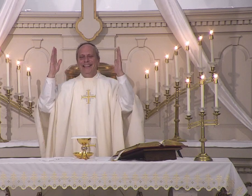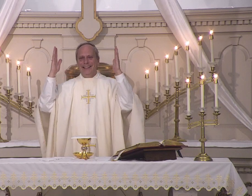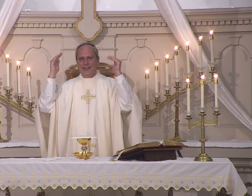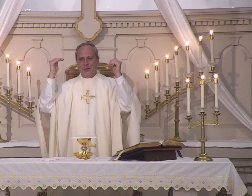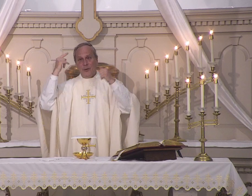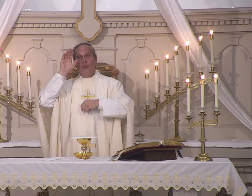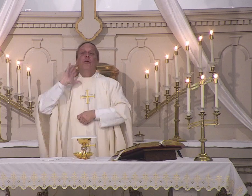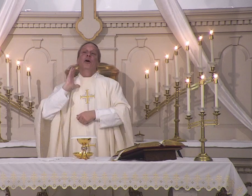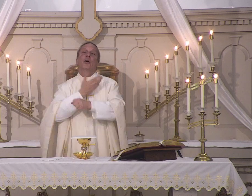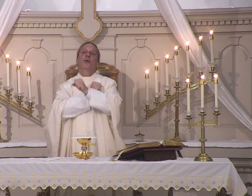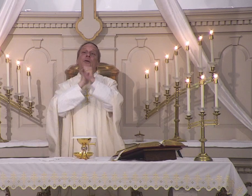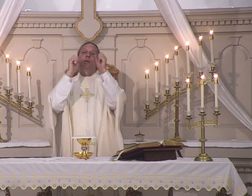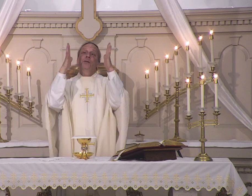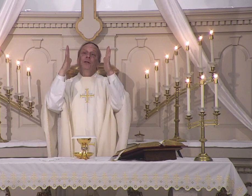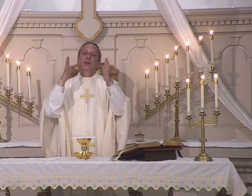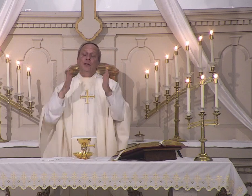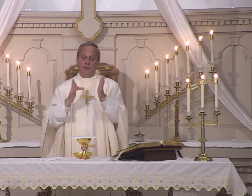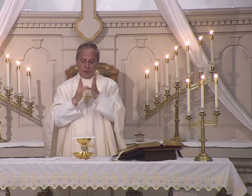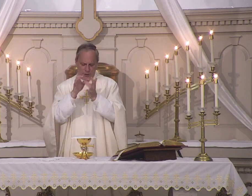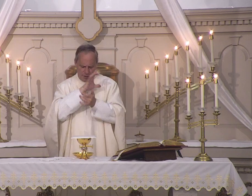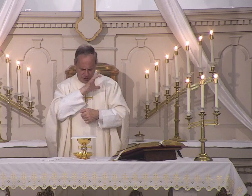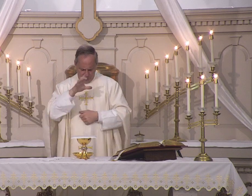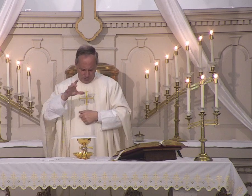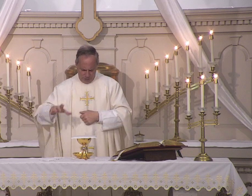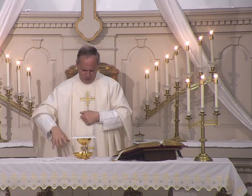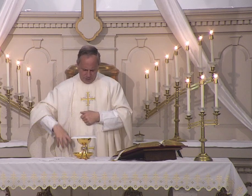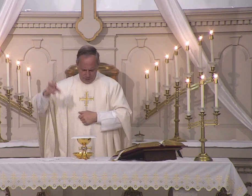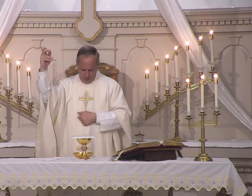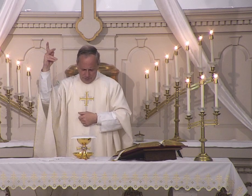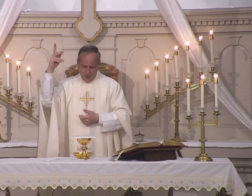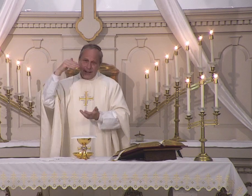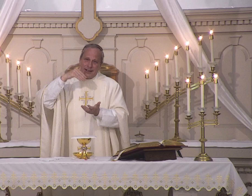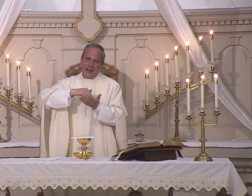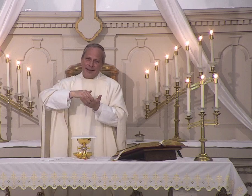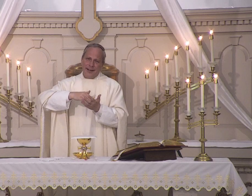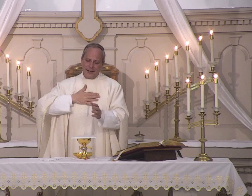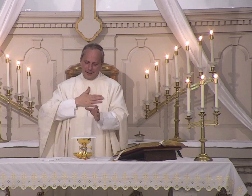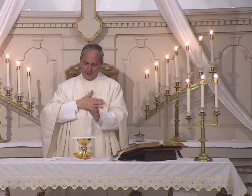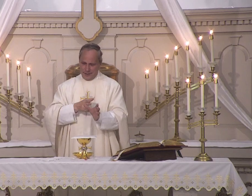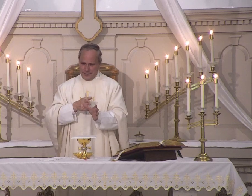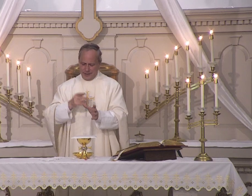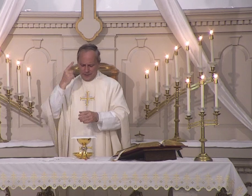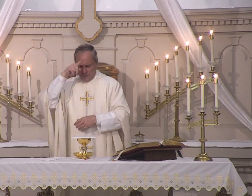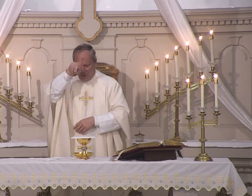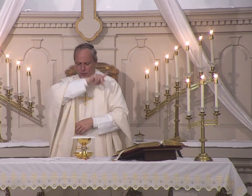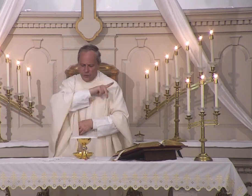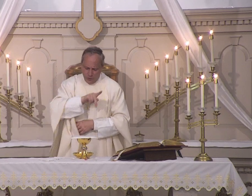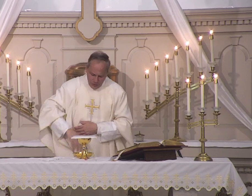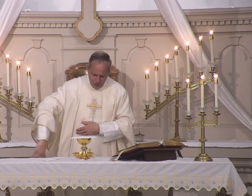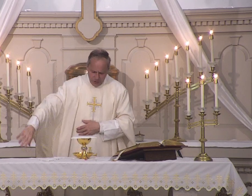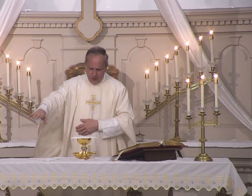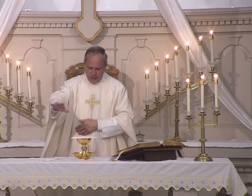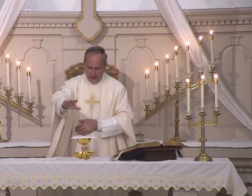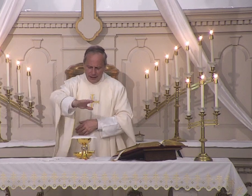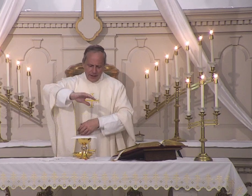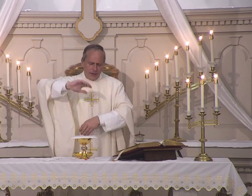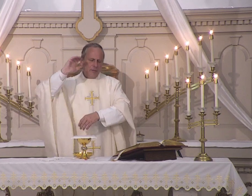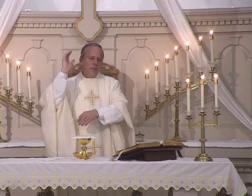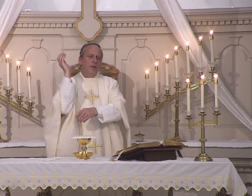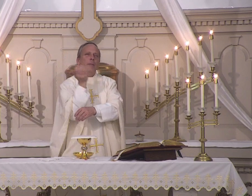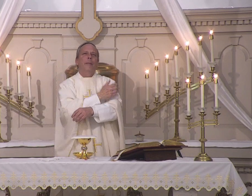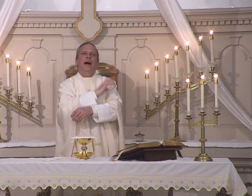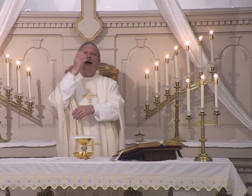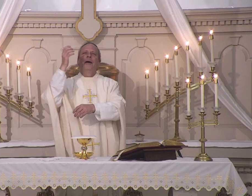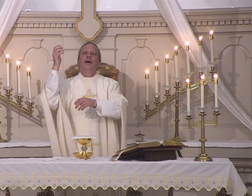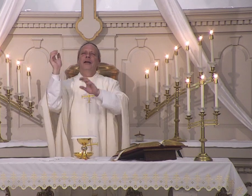the blessed hope and the coming of our Savior, Jesus Christ. The kingdom,